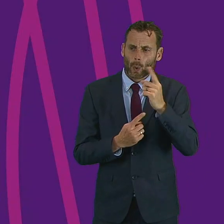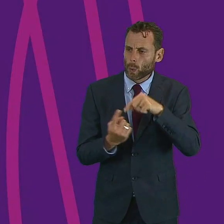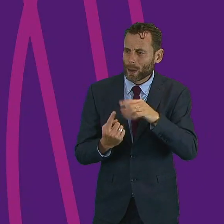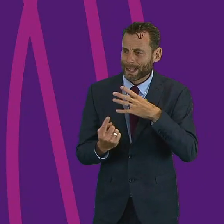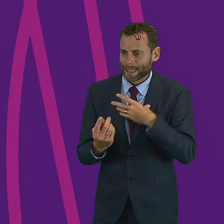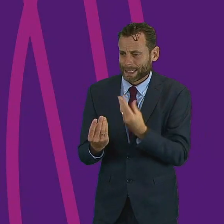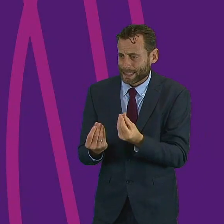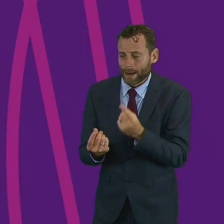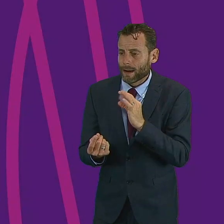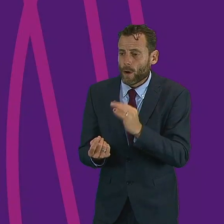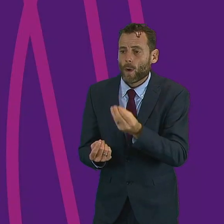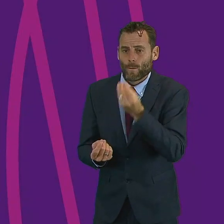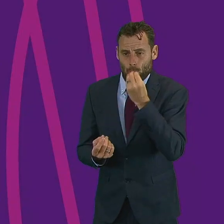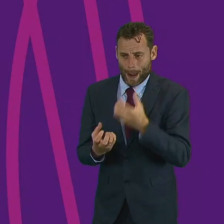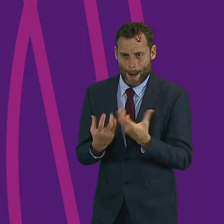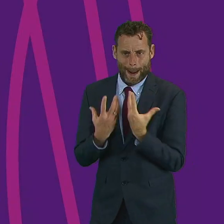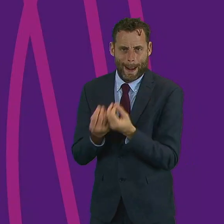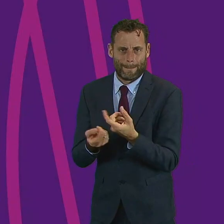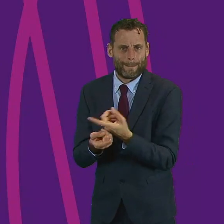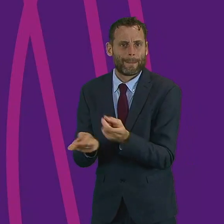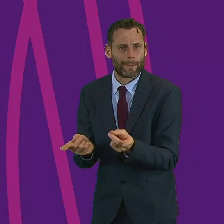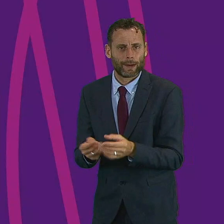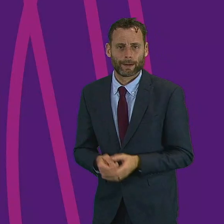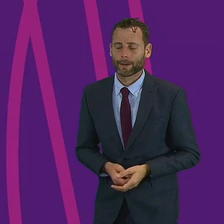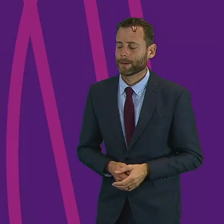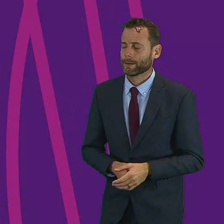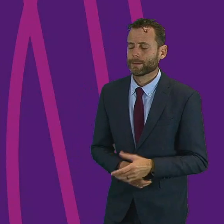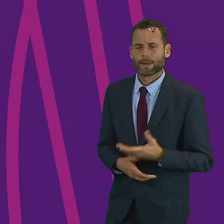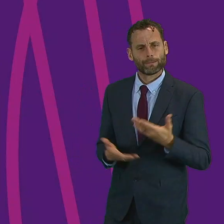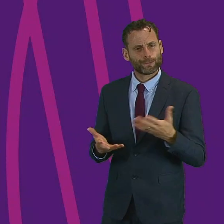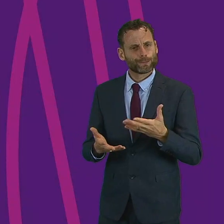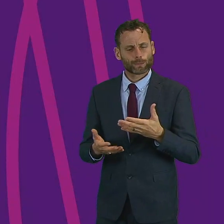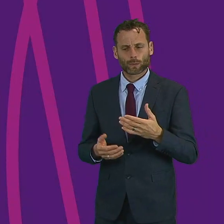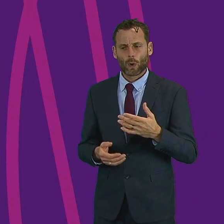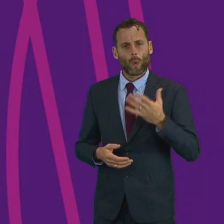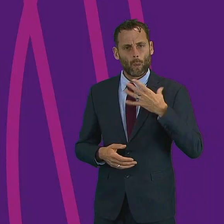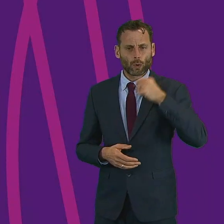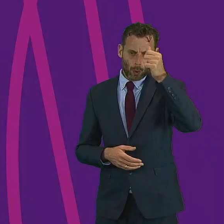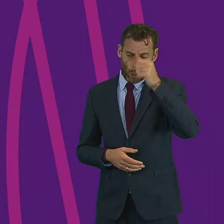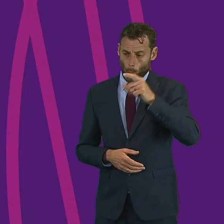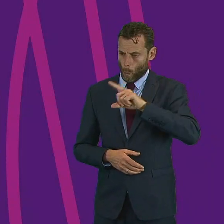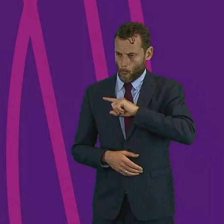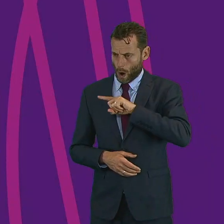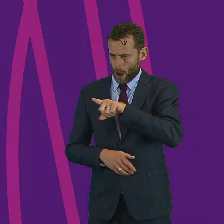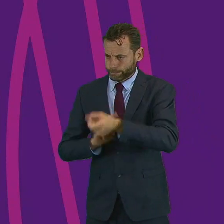unions in all decisions that they are taking, not least in the important issues of pay and conditions.